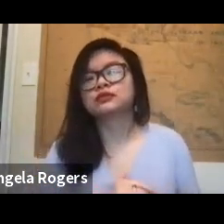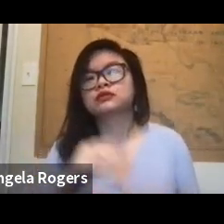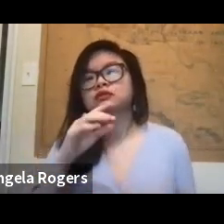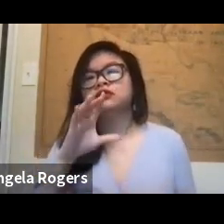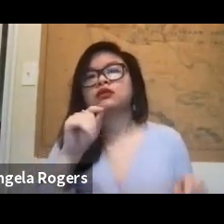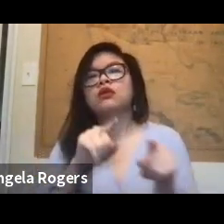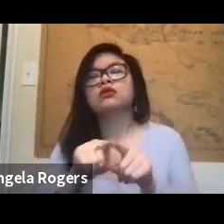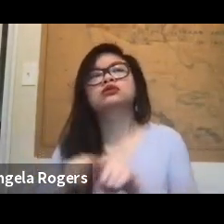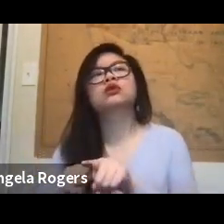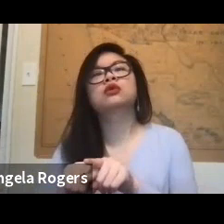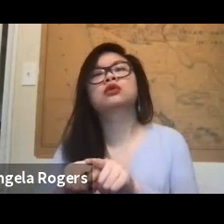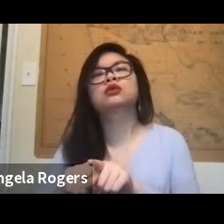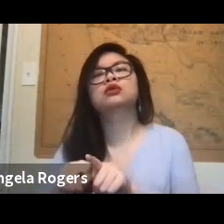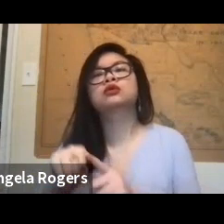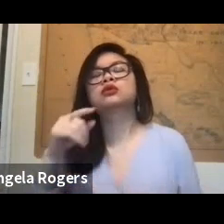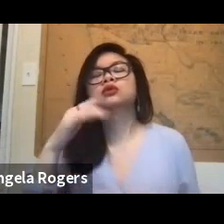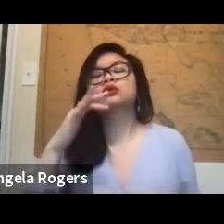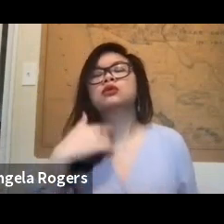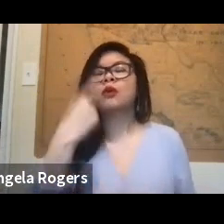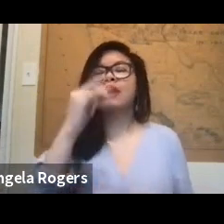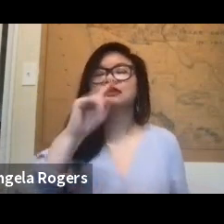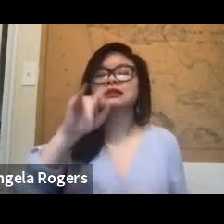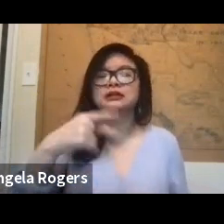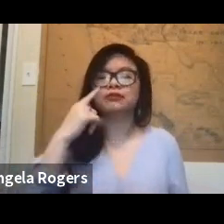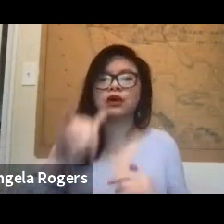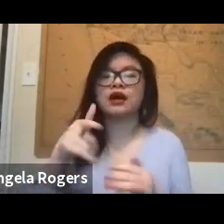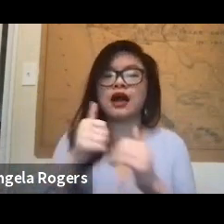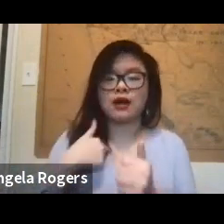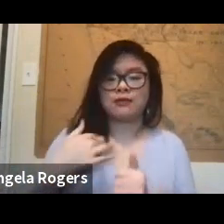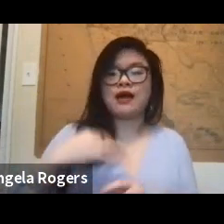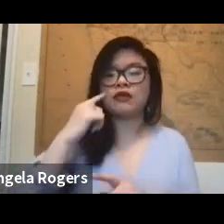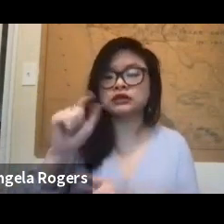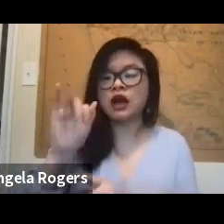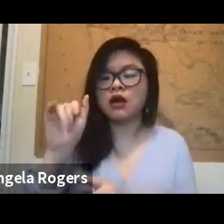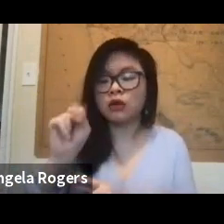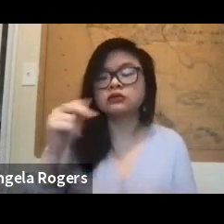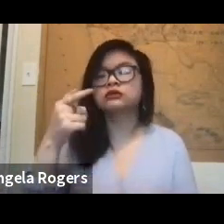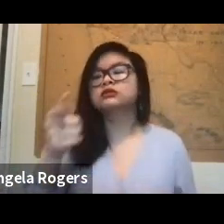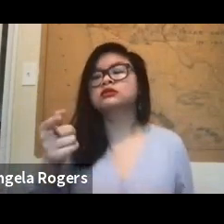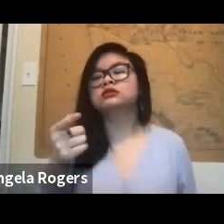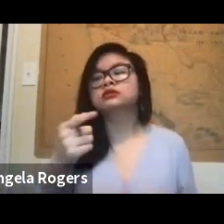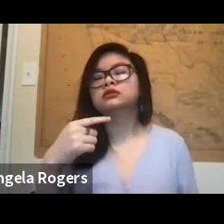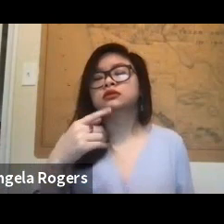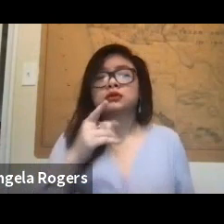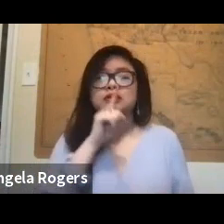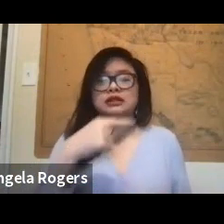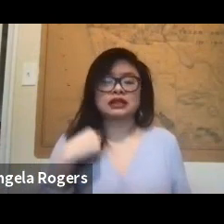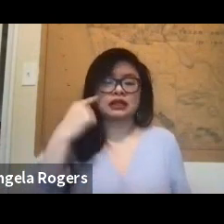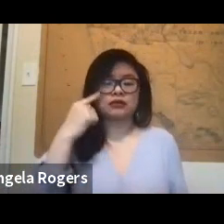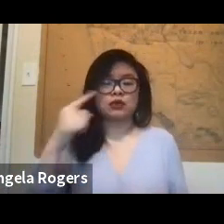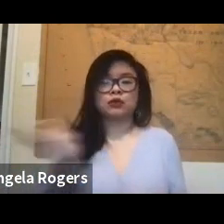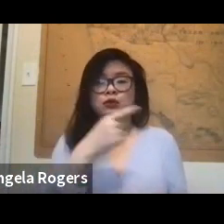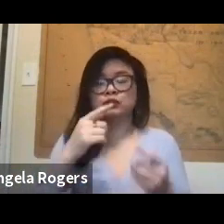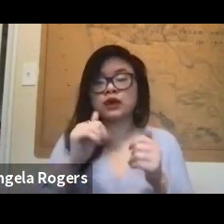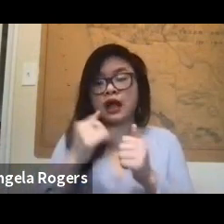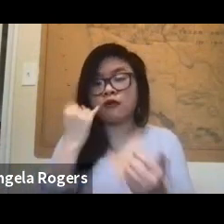that in their government and passed that to recognize that as a language. And so some